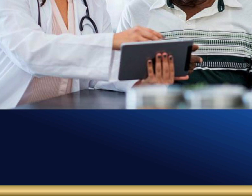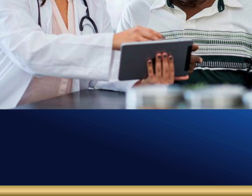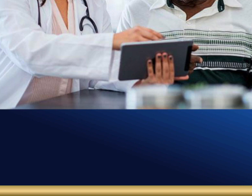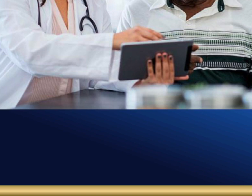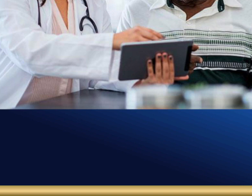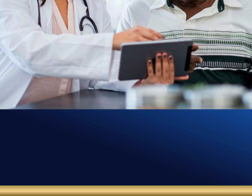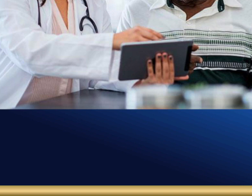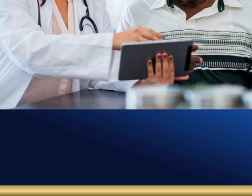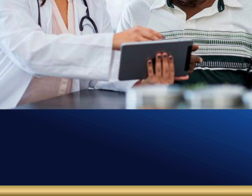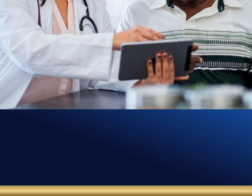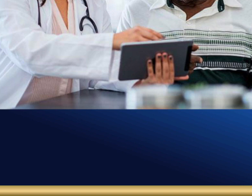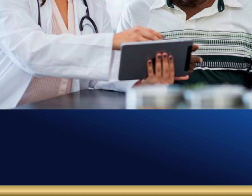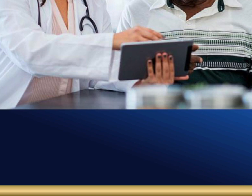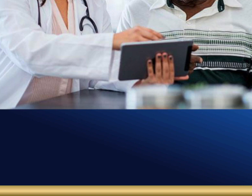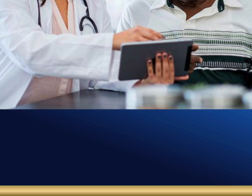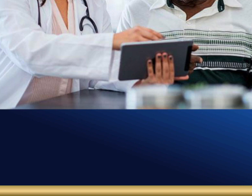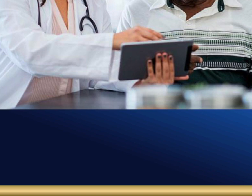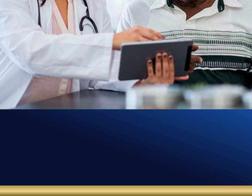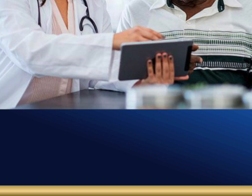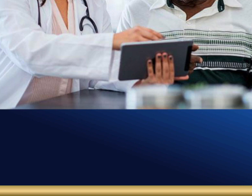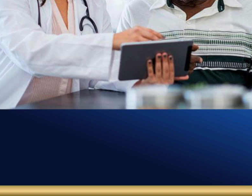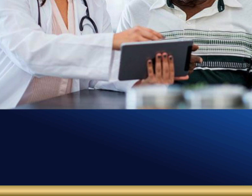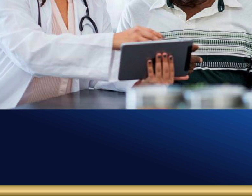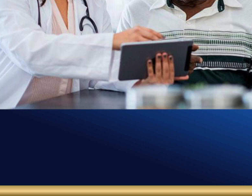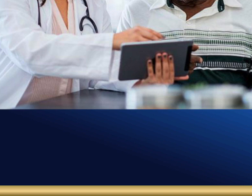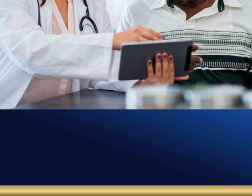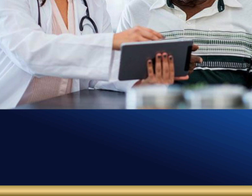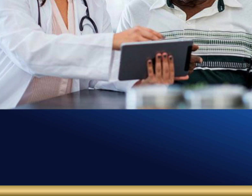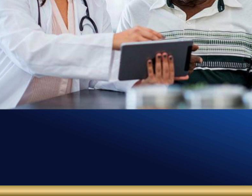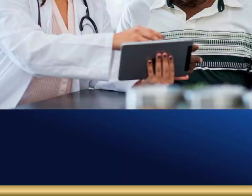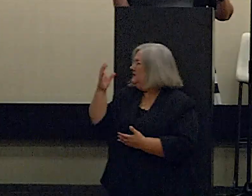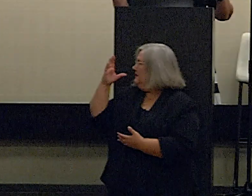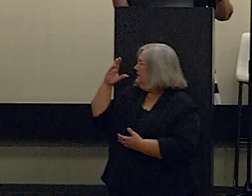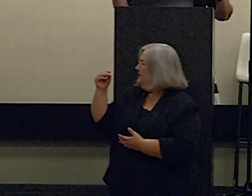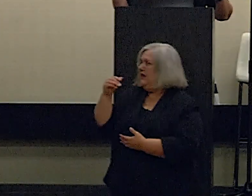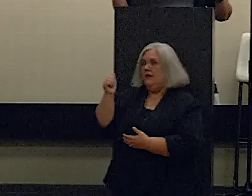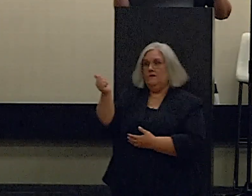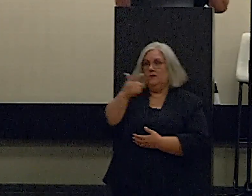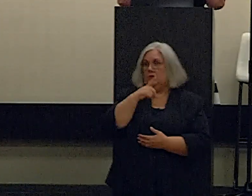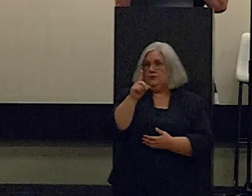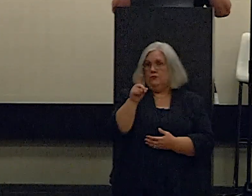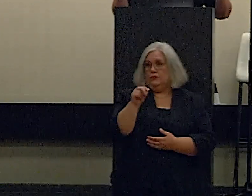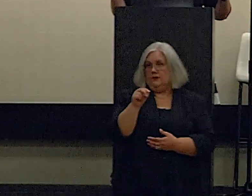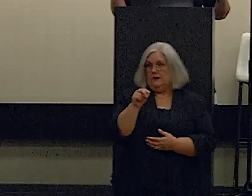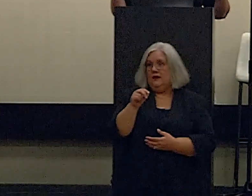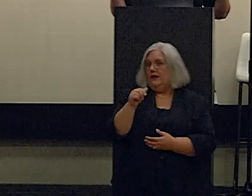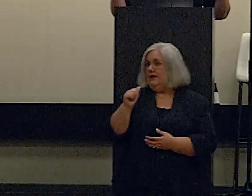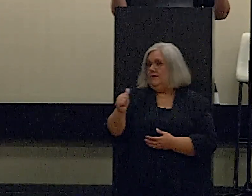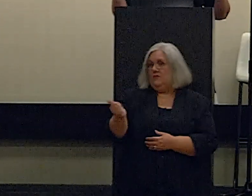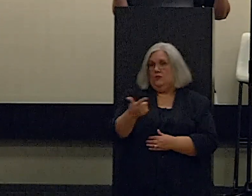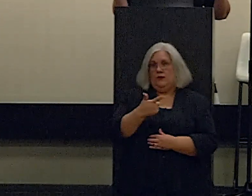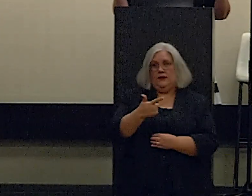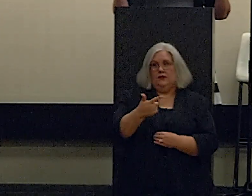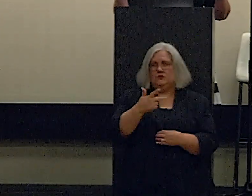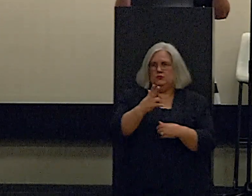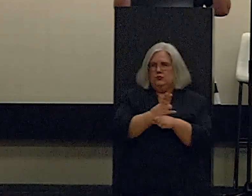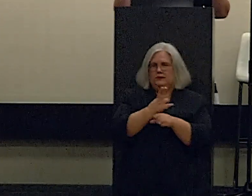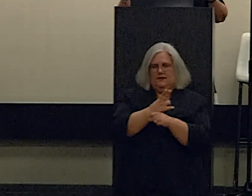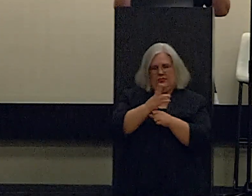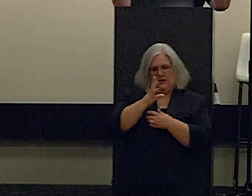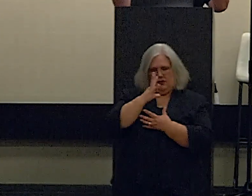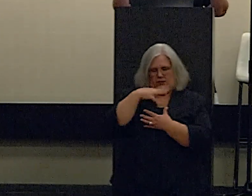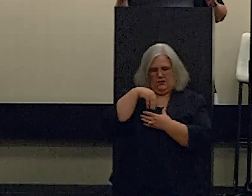might need to do to help this individual. Everyone is doing it. Everyone is using their implicit